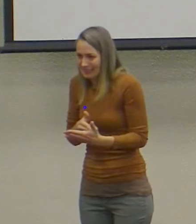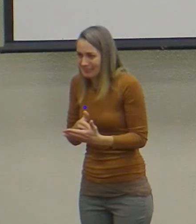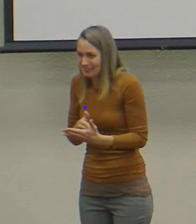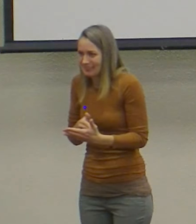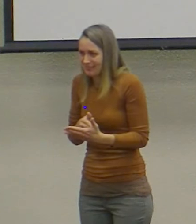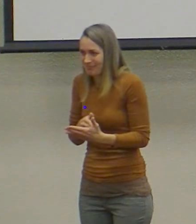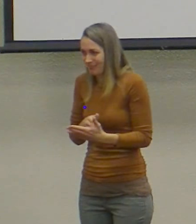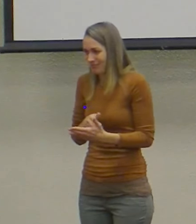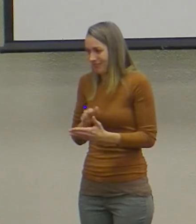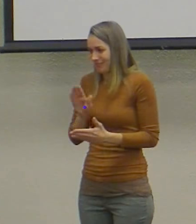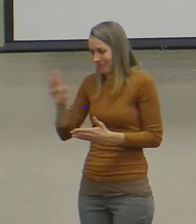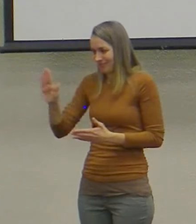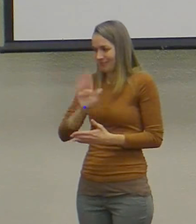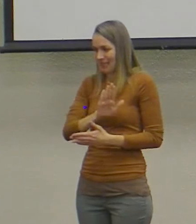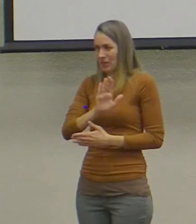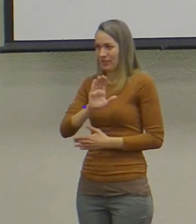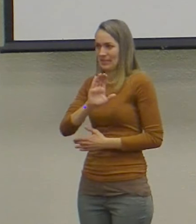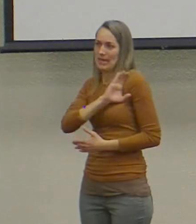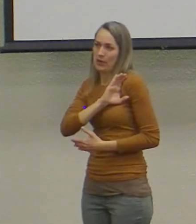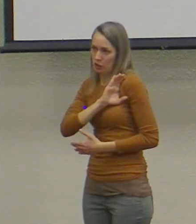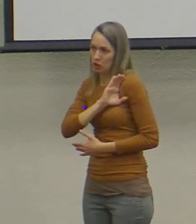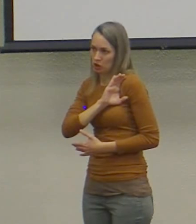of these two characters in the story.